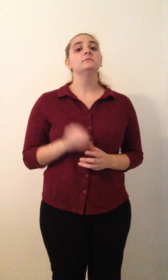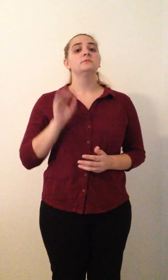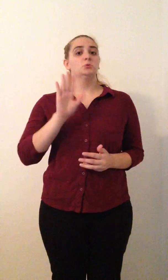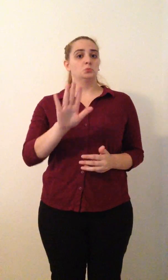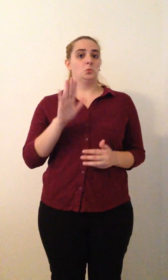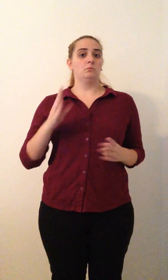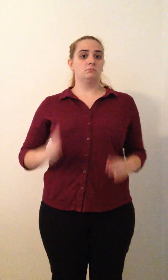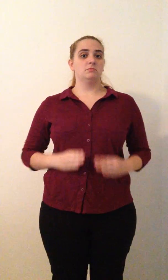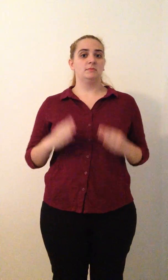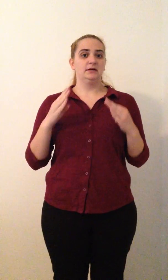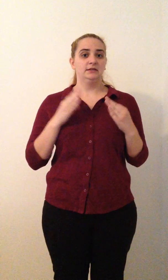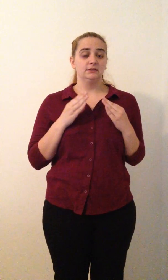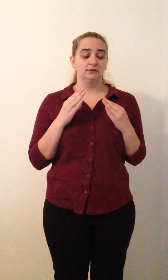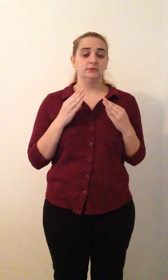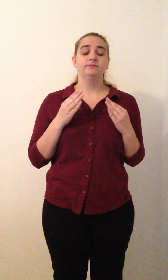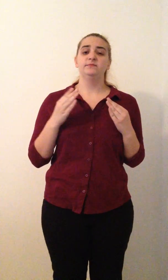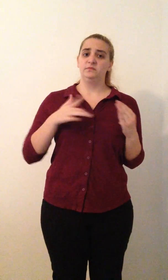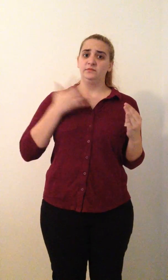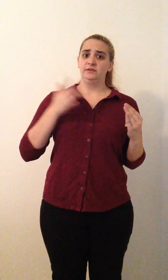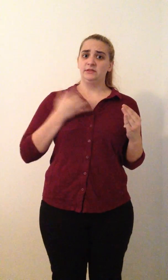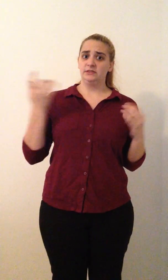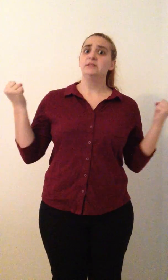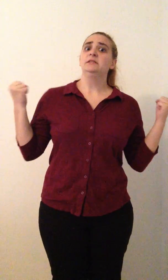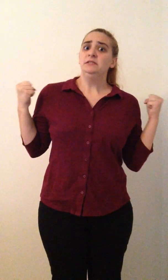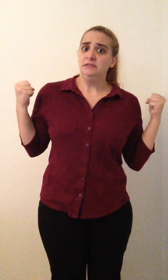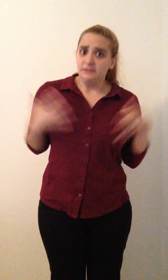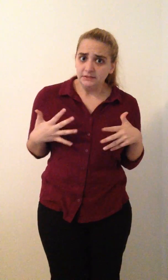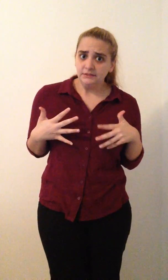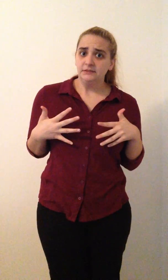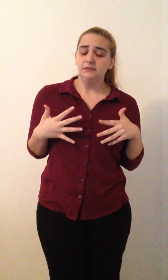terrified that our safety